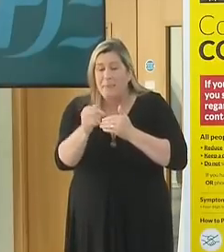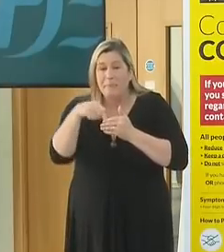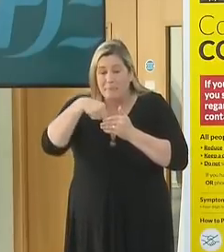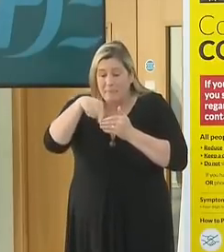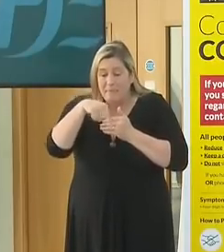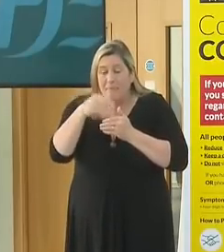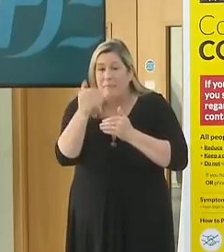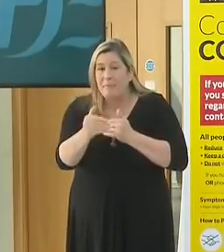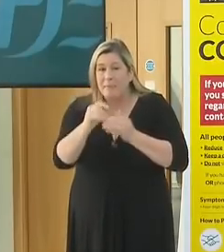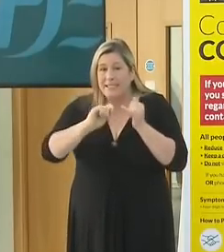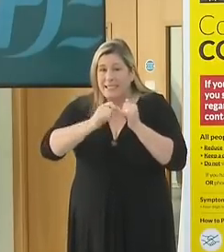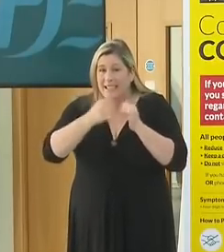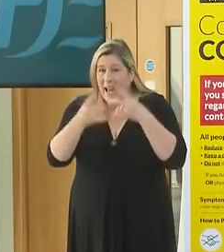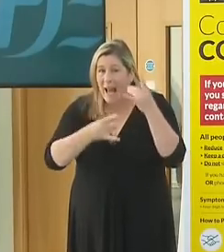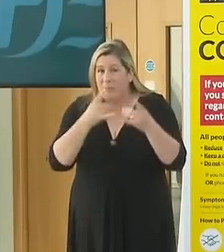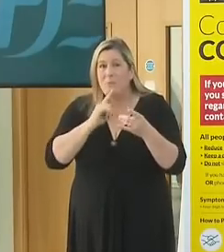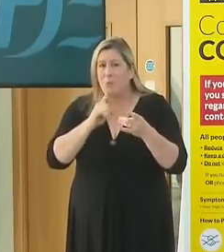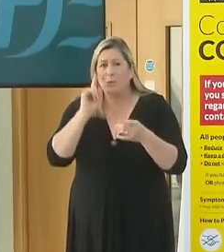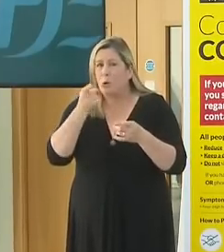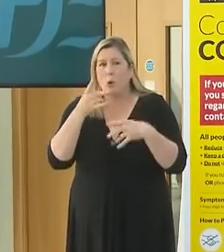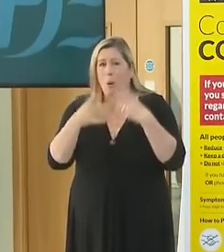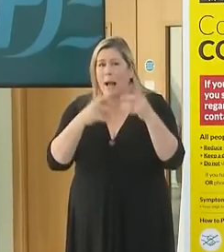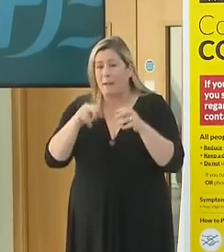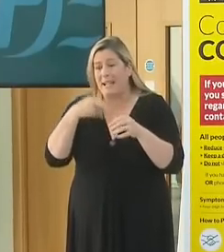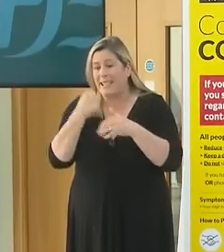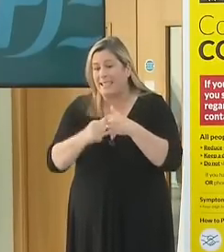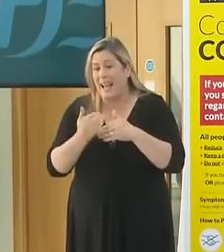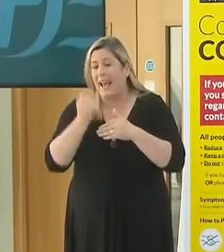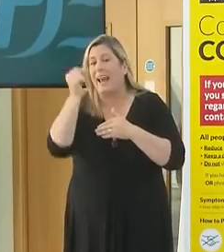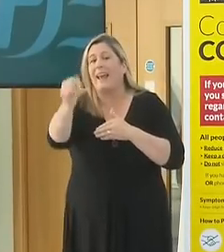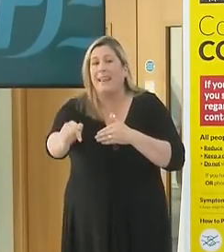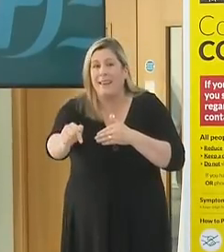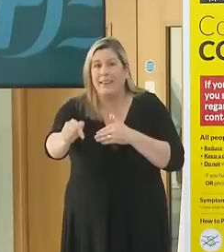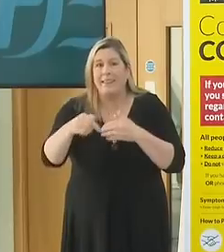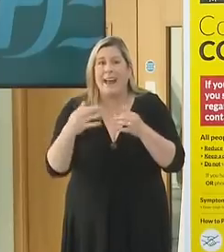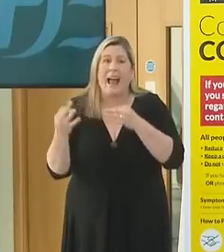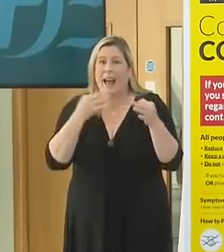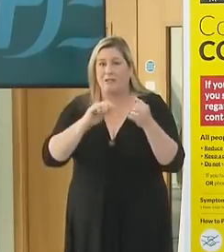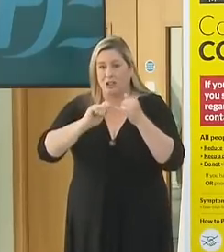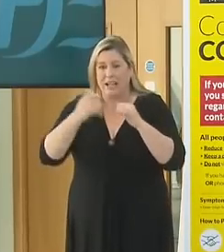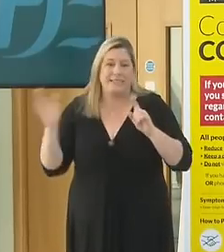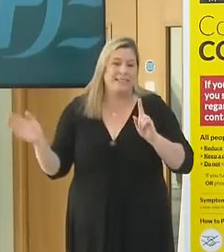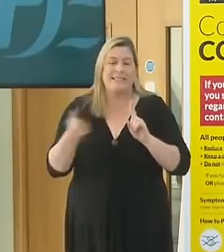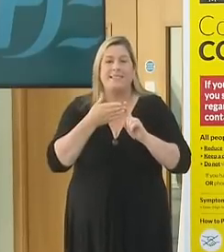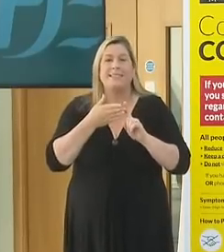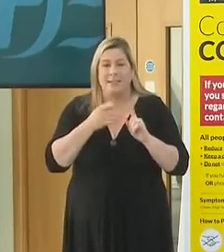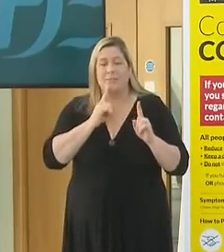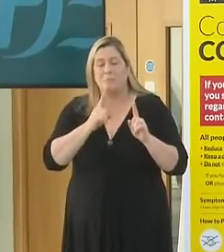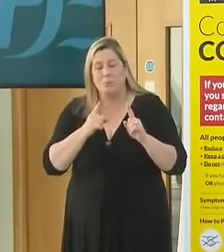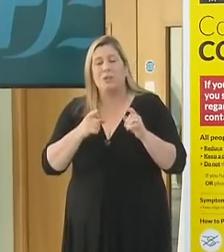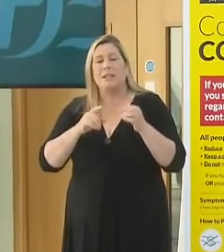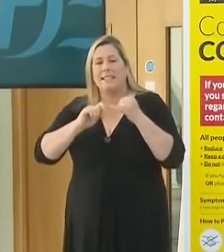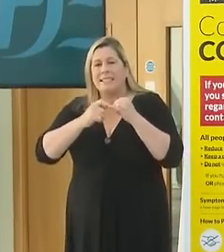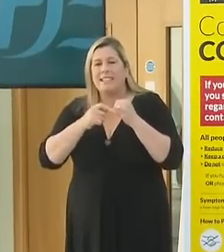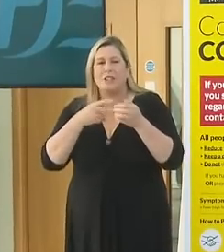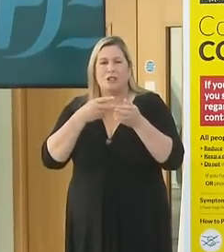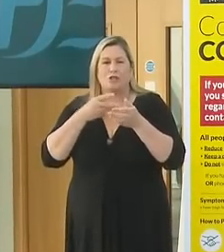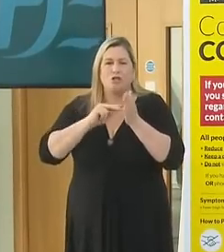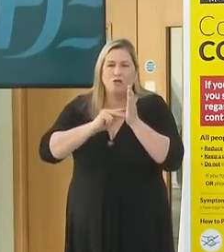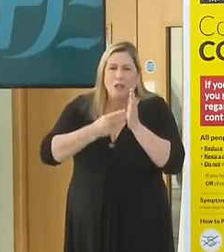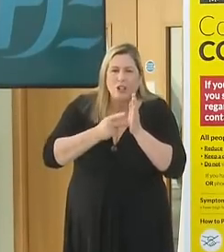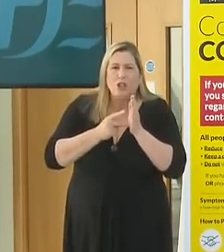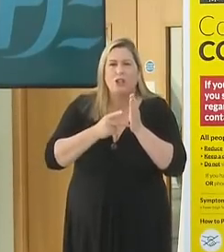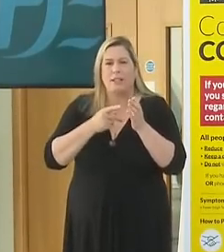And separately, the whole public health testing strategy is a discussion that's still